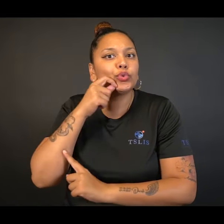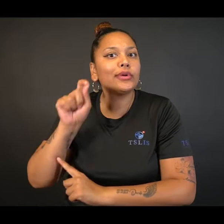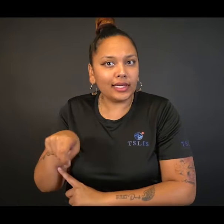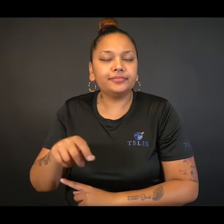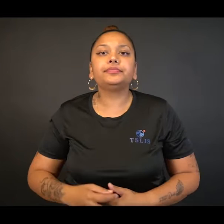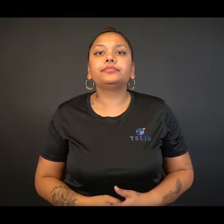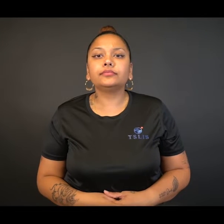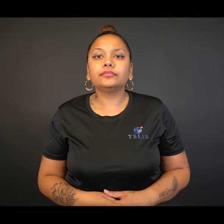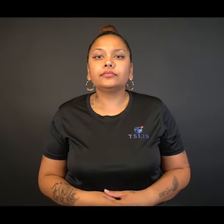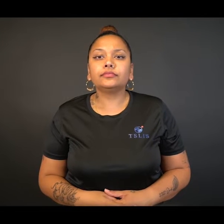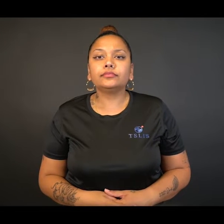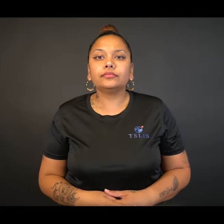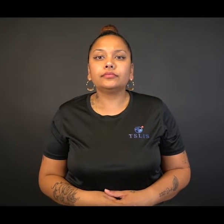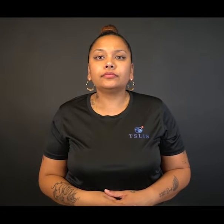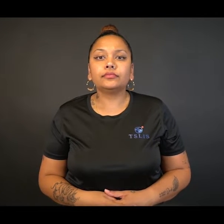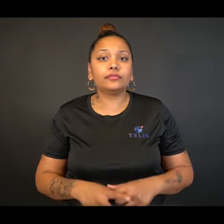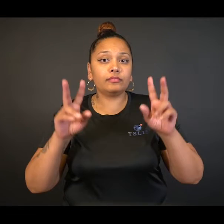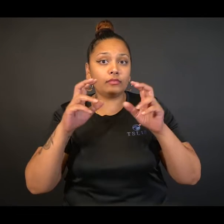world, like the war in Ukraine.